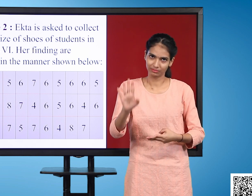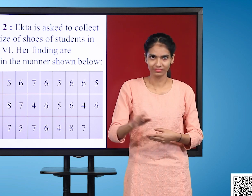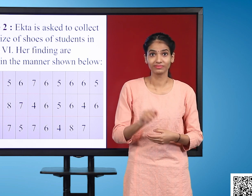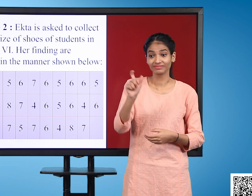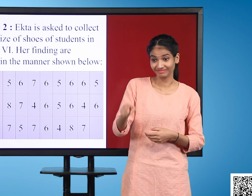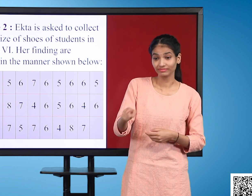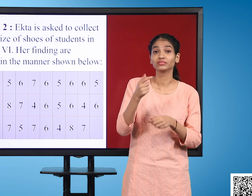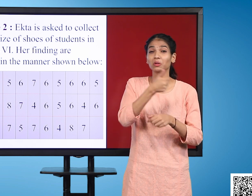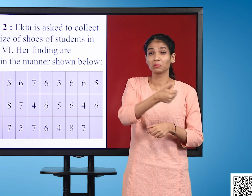6.